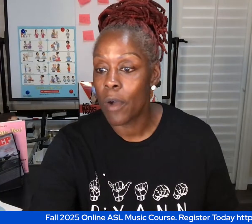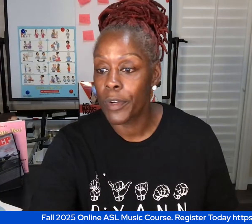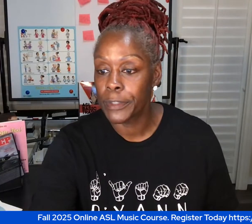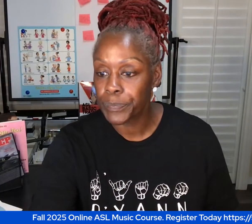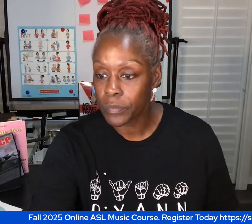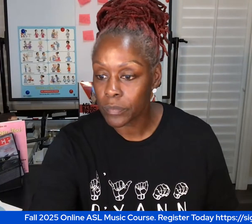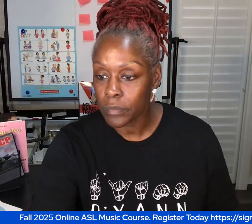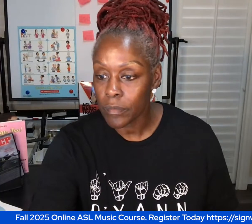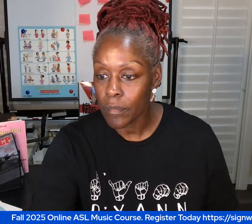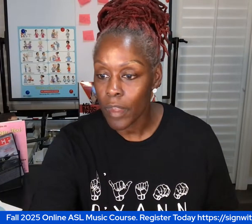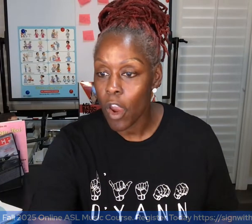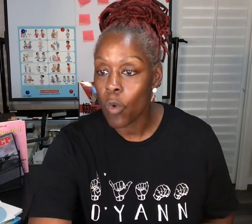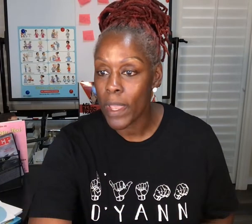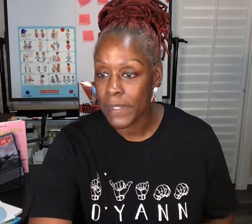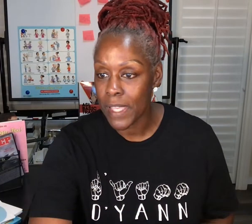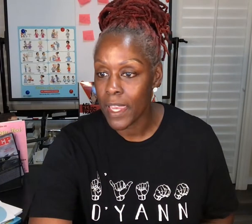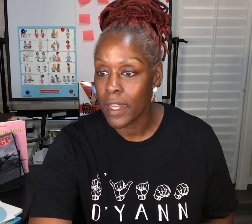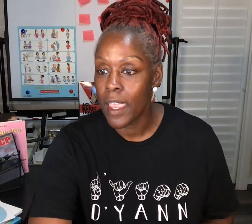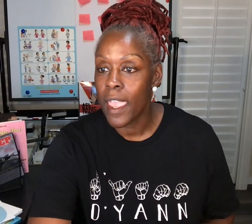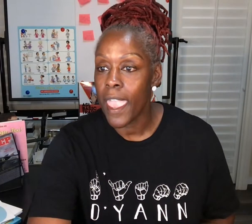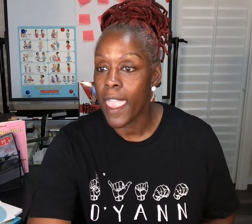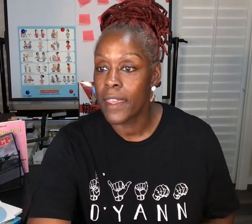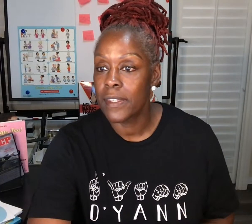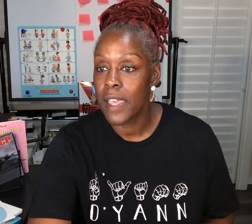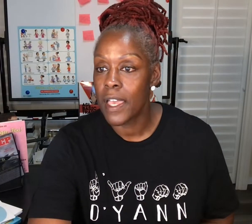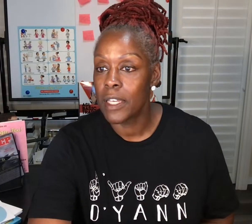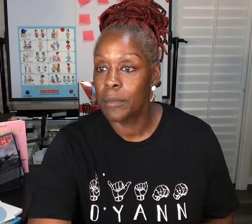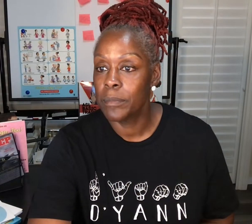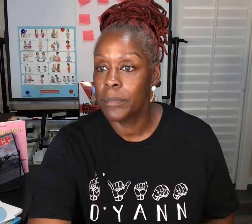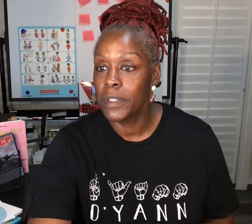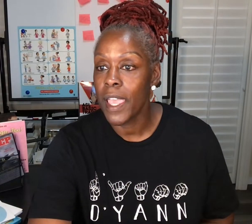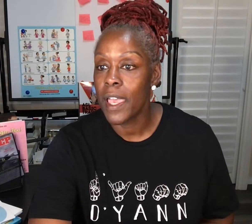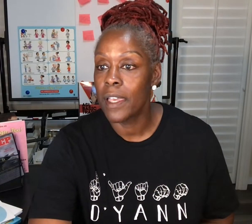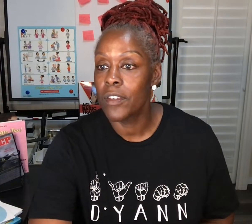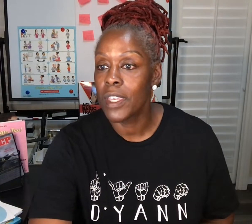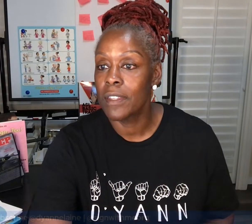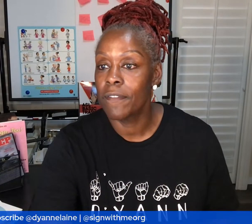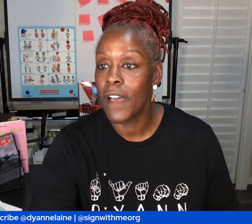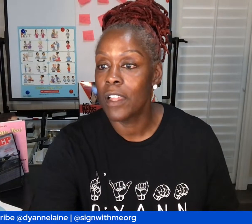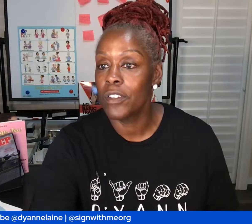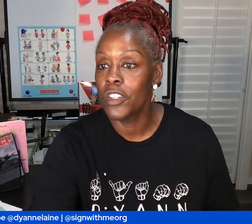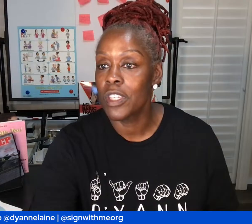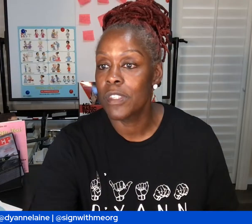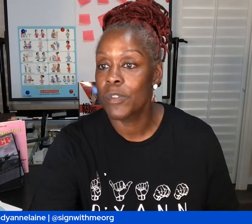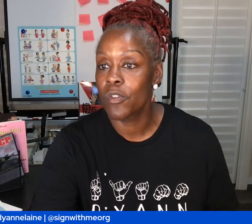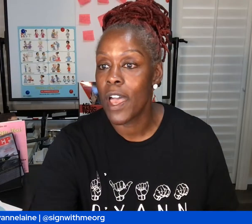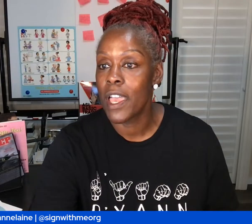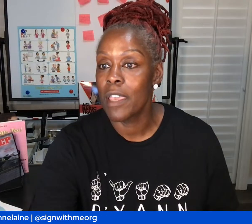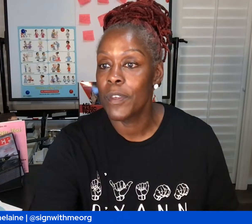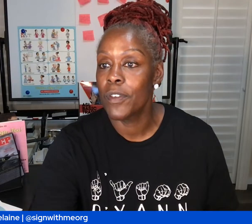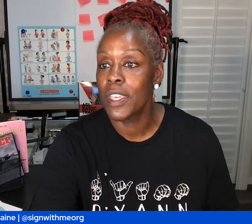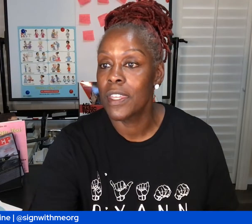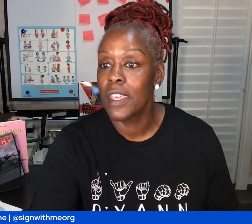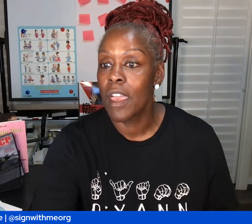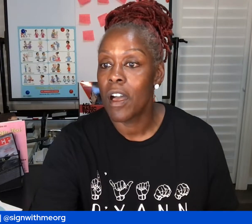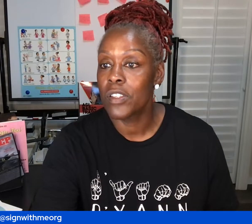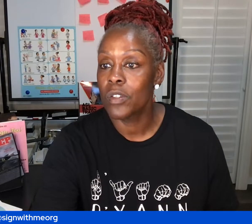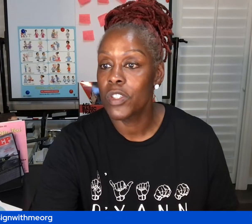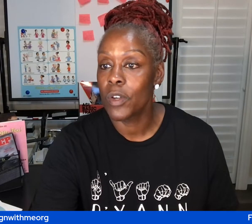our website. And you can follow, you can subscribe, you can also